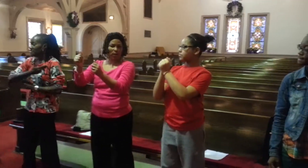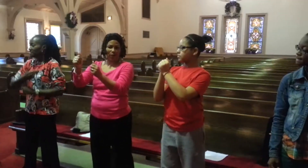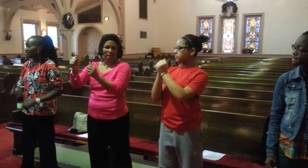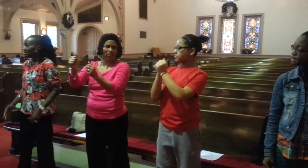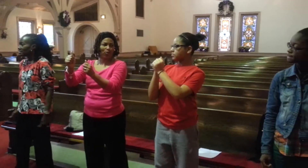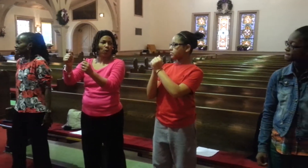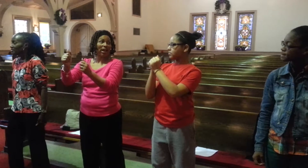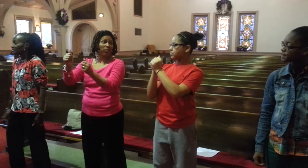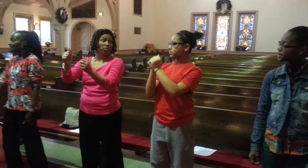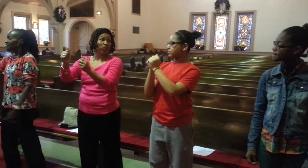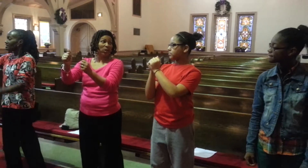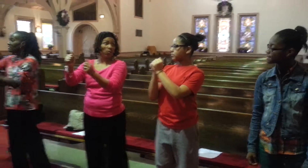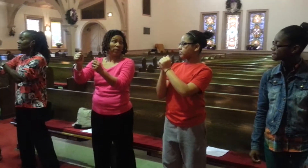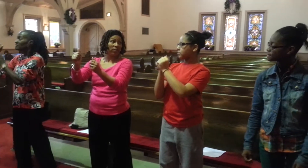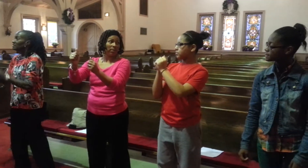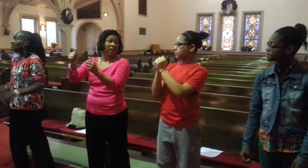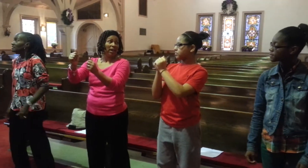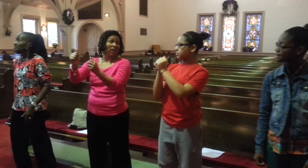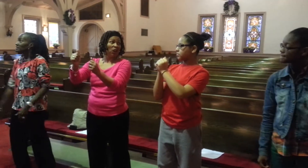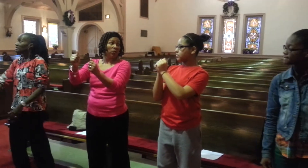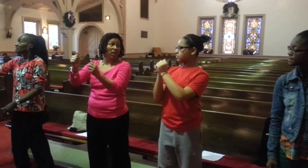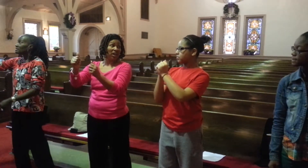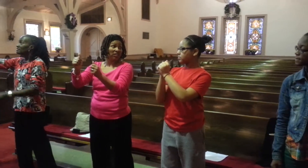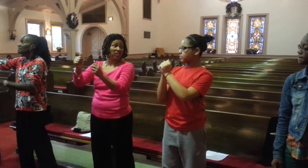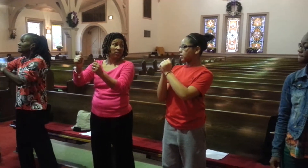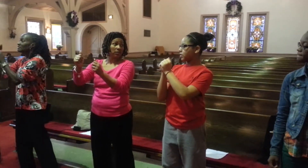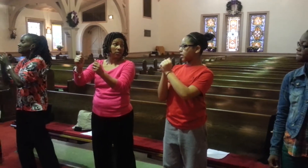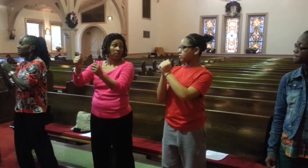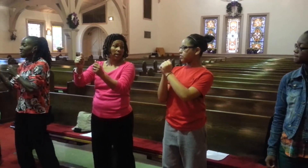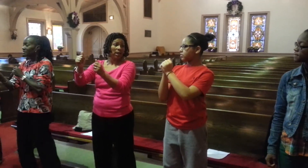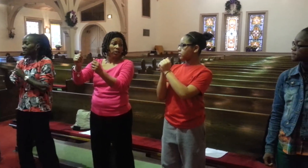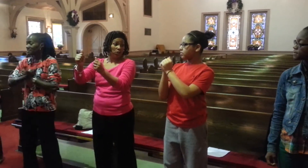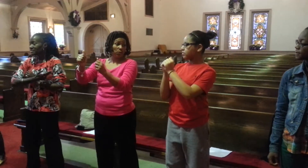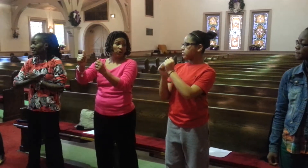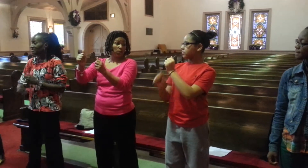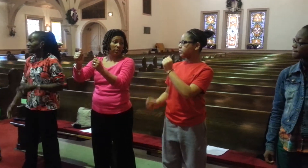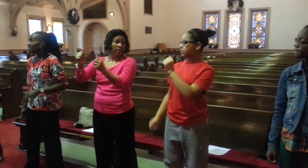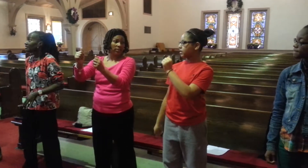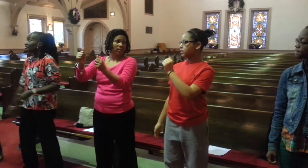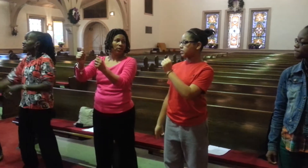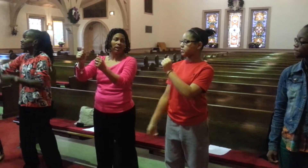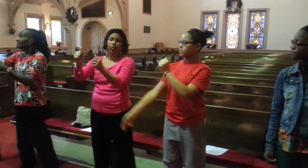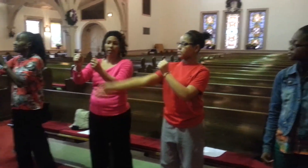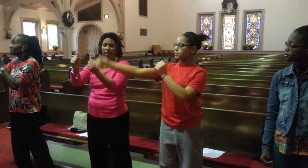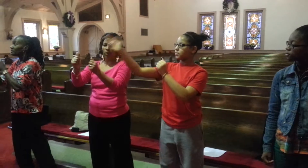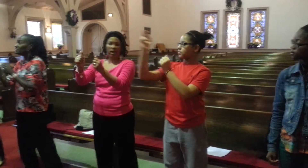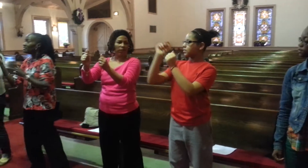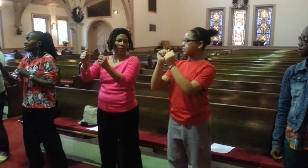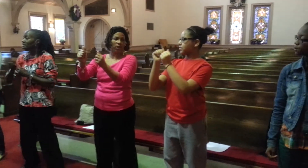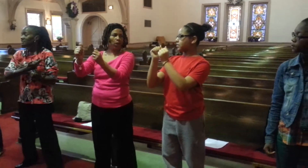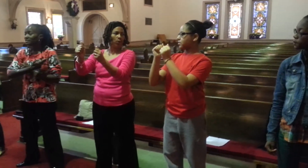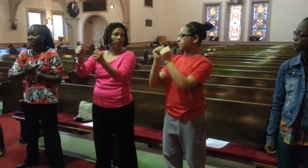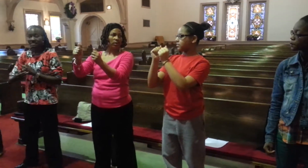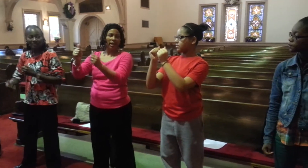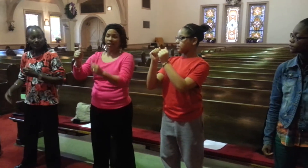right here before I have to break away from it and go to us. Okay. Okay? You see where yours is? Okay, they don't ever get closed. It's going to